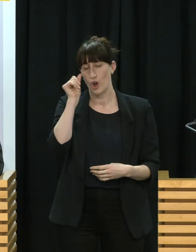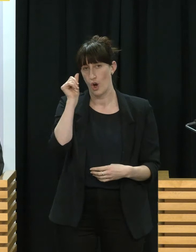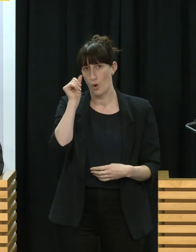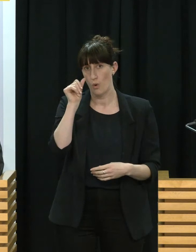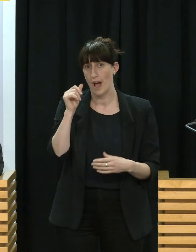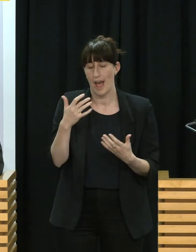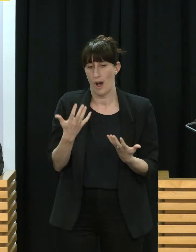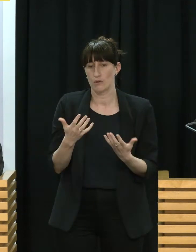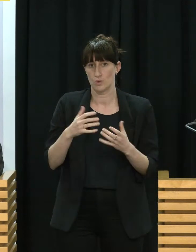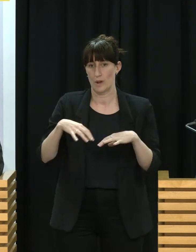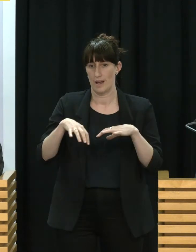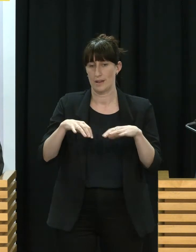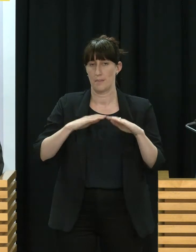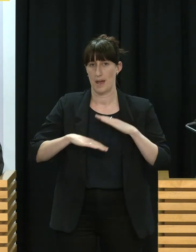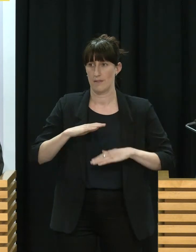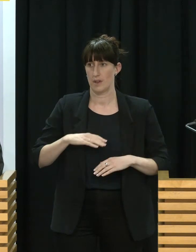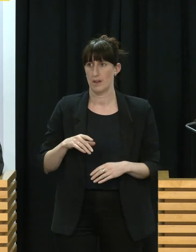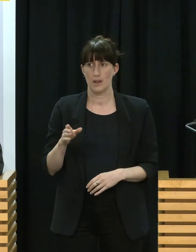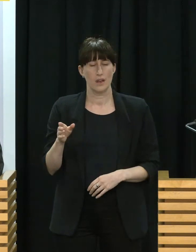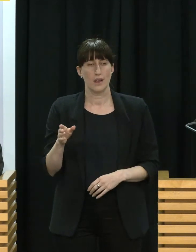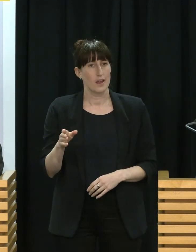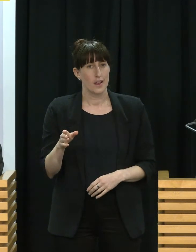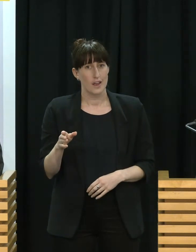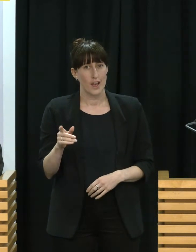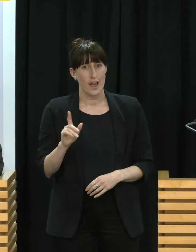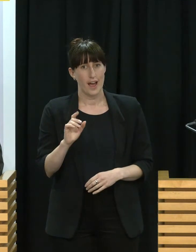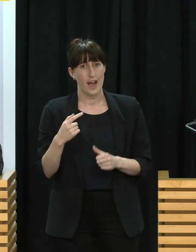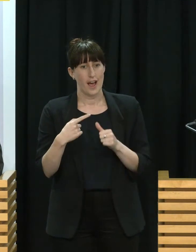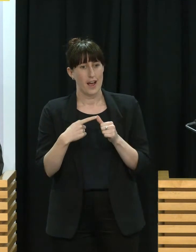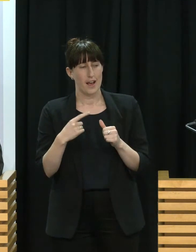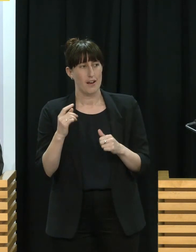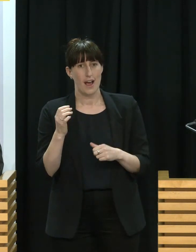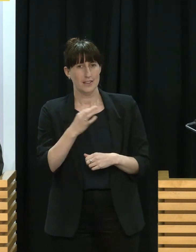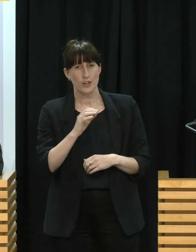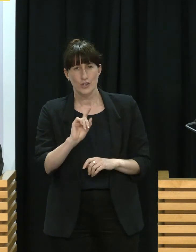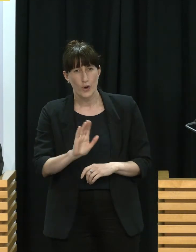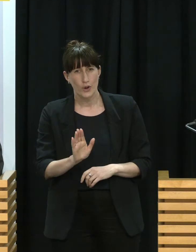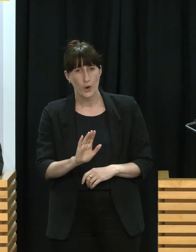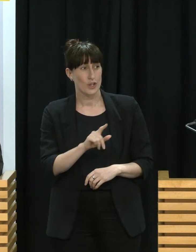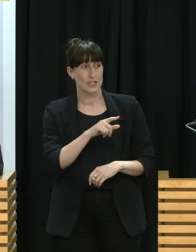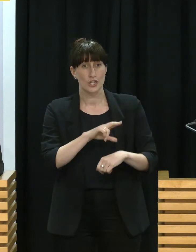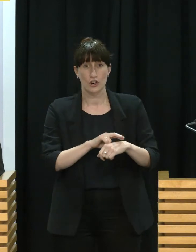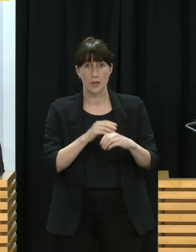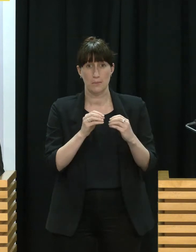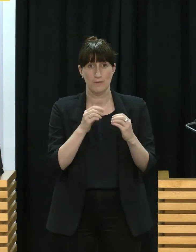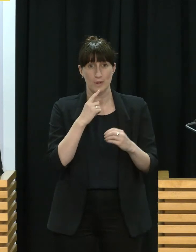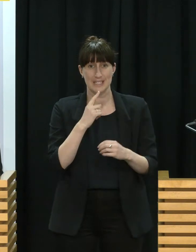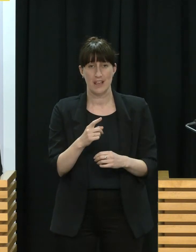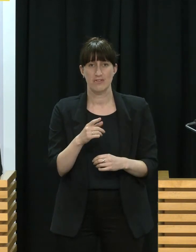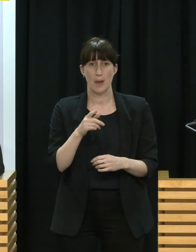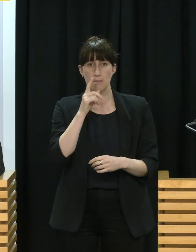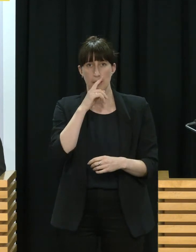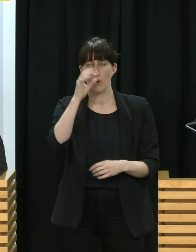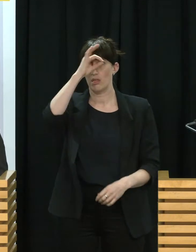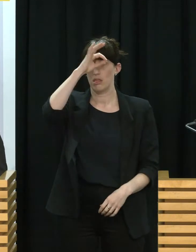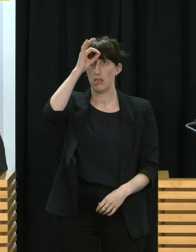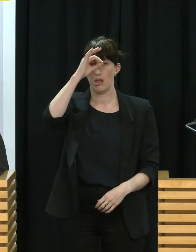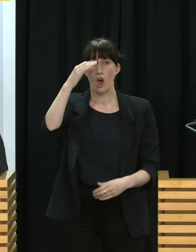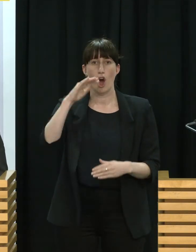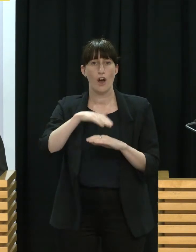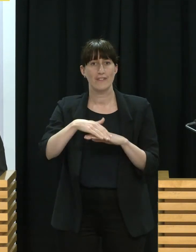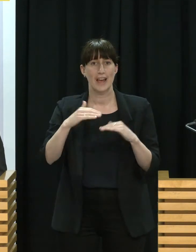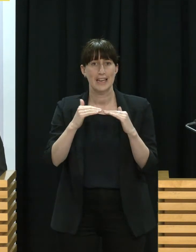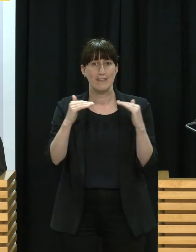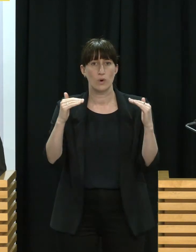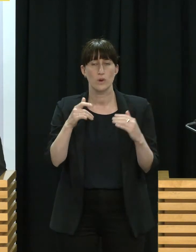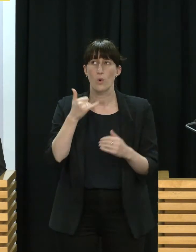of calls to Healthline is what is level 2. So if we were going to upgrade them, would not now be quite an opportunity? Well, the more alert levels you have, then the more potential